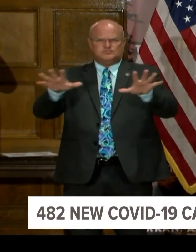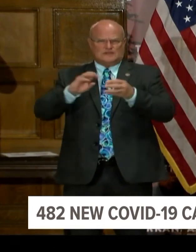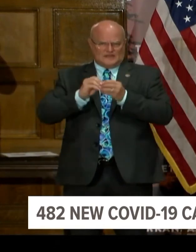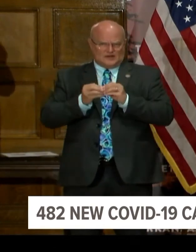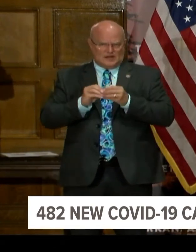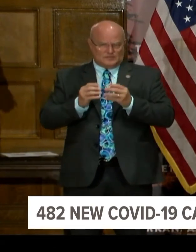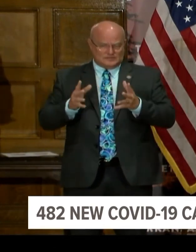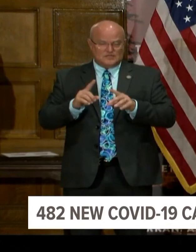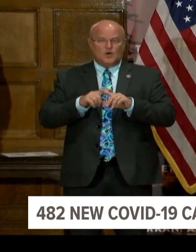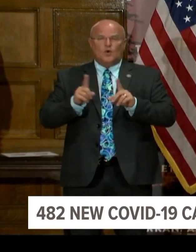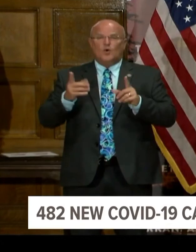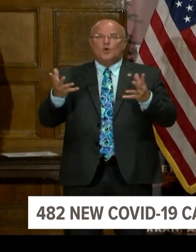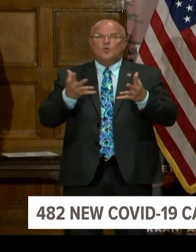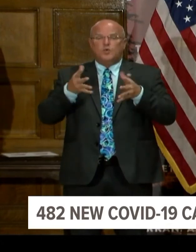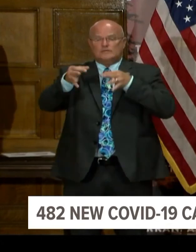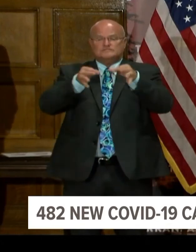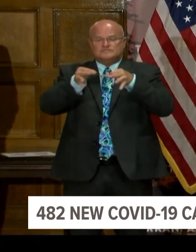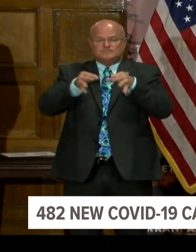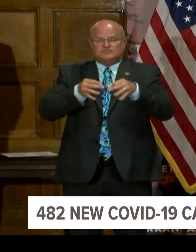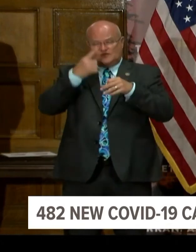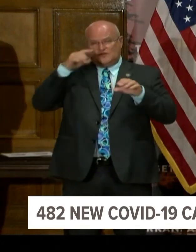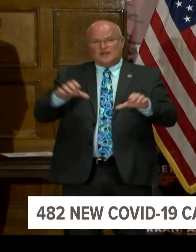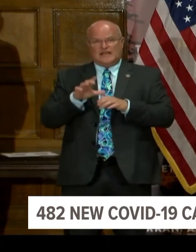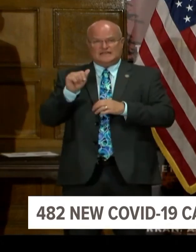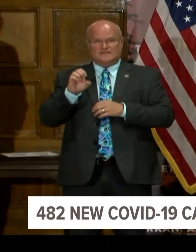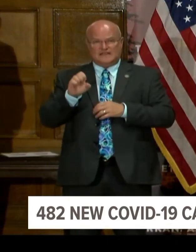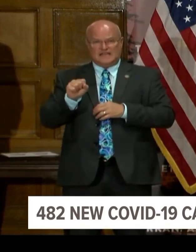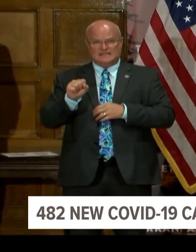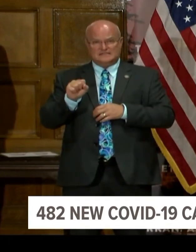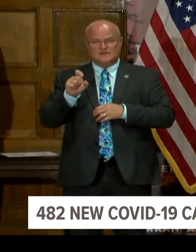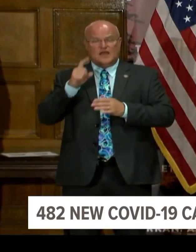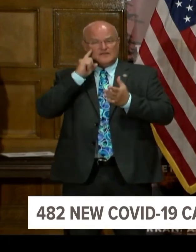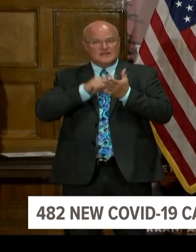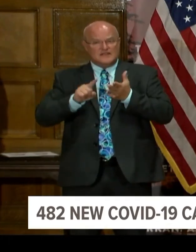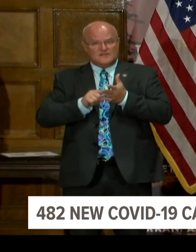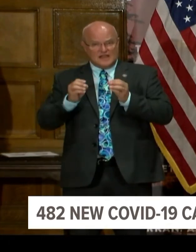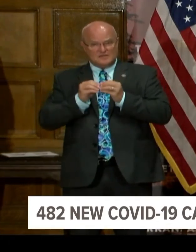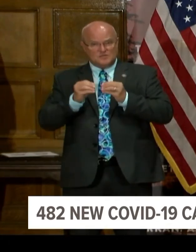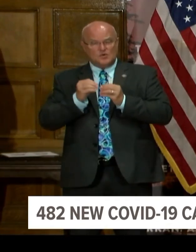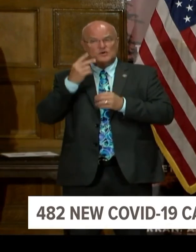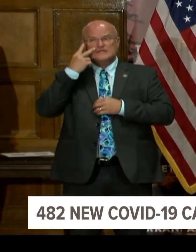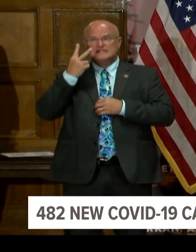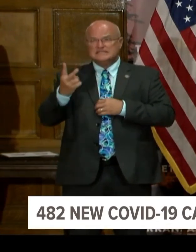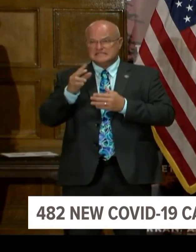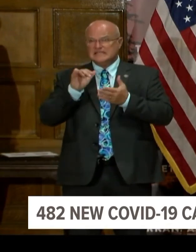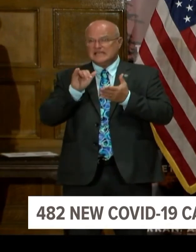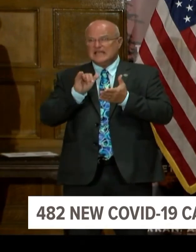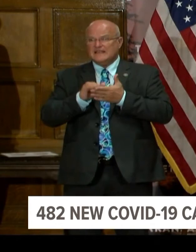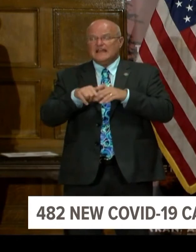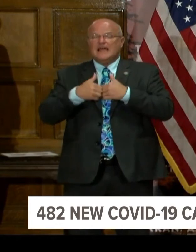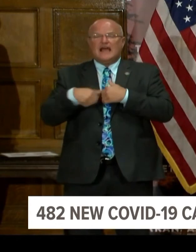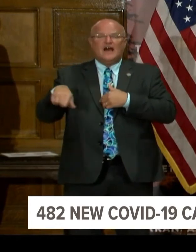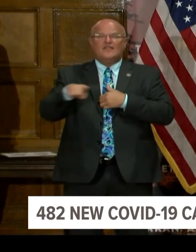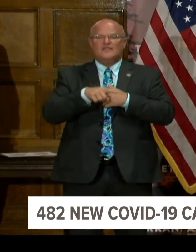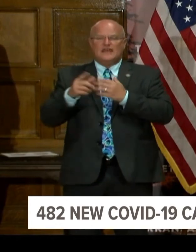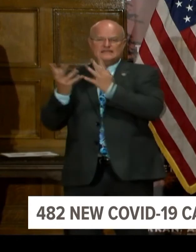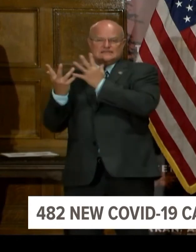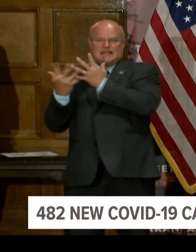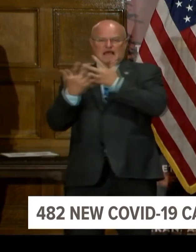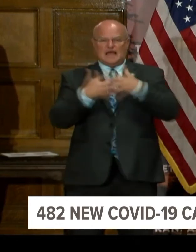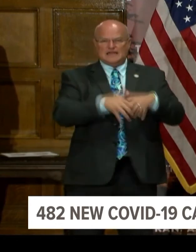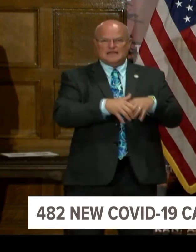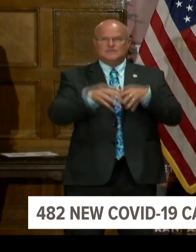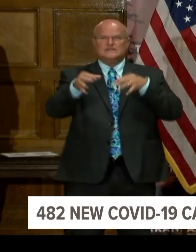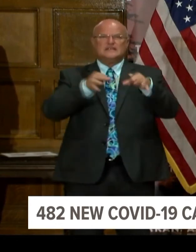numbers or what definitions they're using for active cases. I would have to investigate further to see that how they line up in terms of